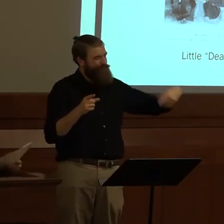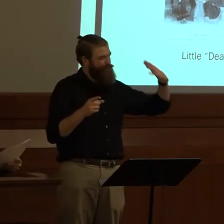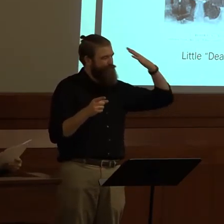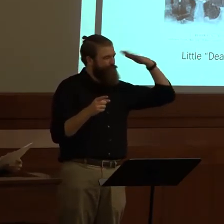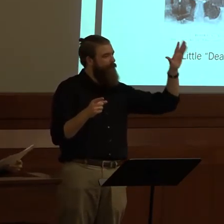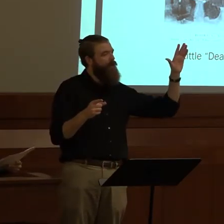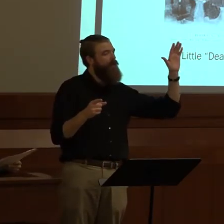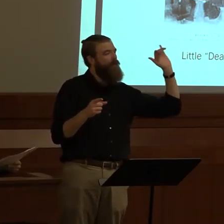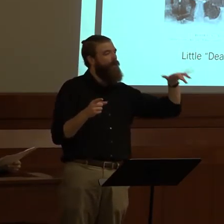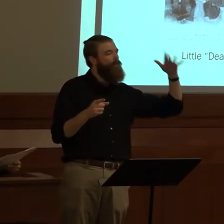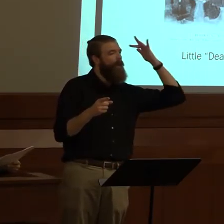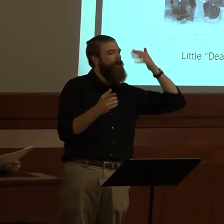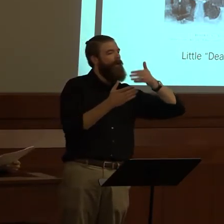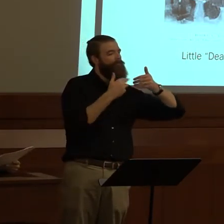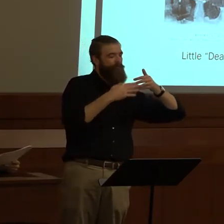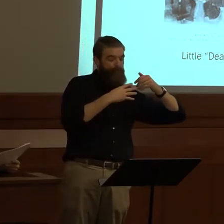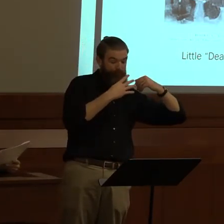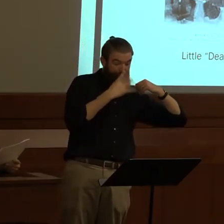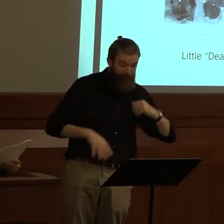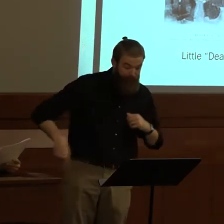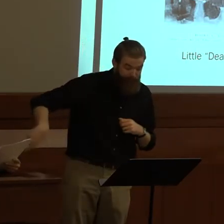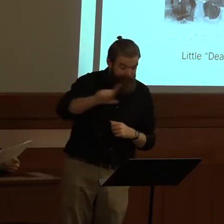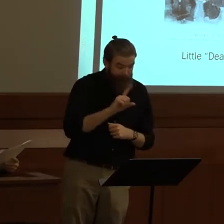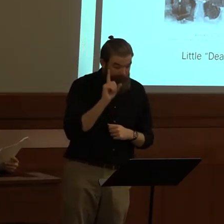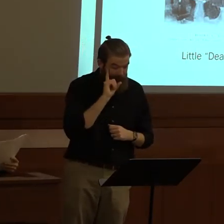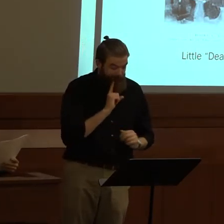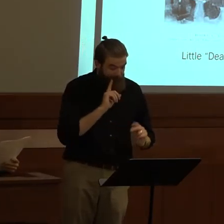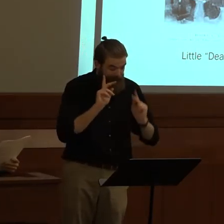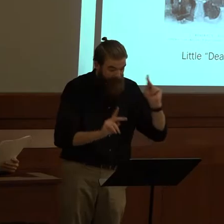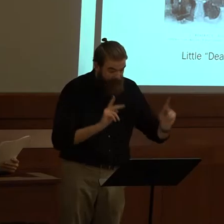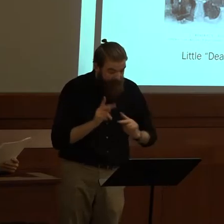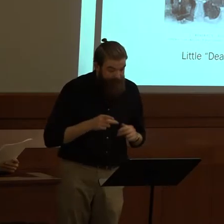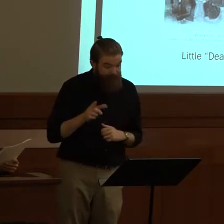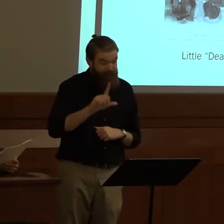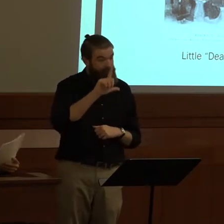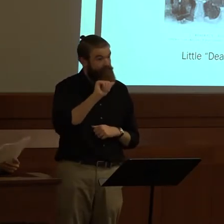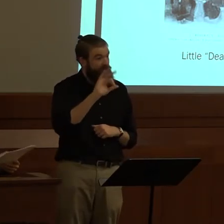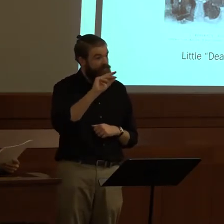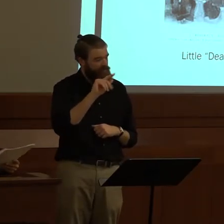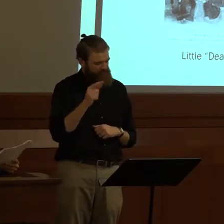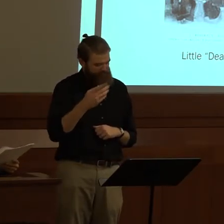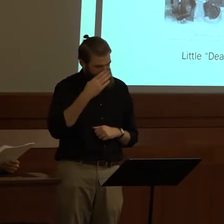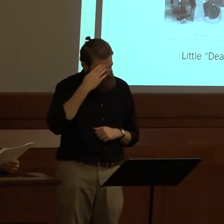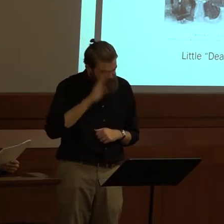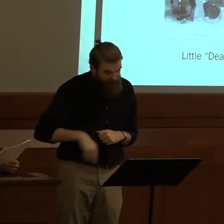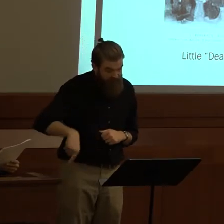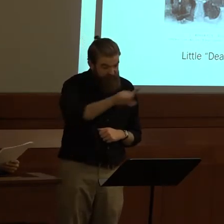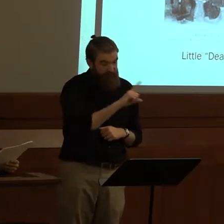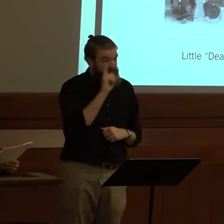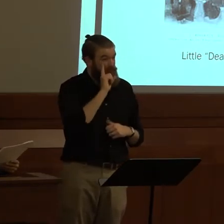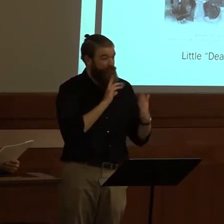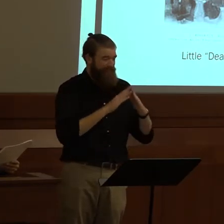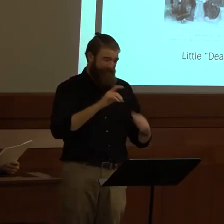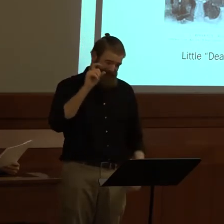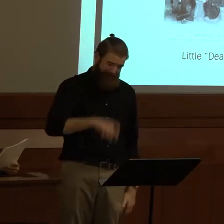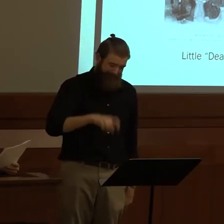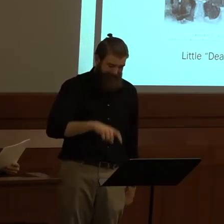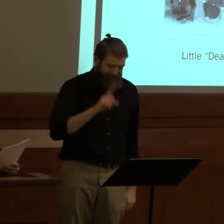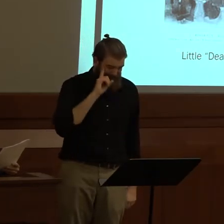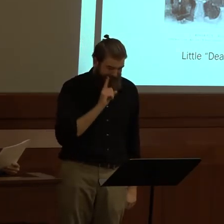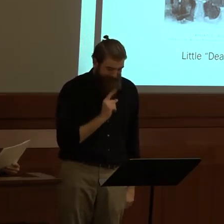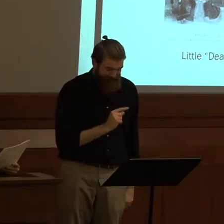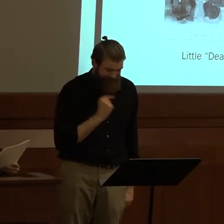France needed a deaf priest because he had experienced the lack of communication with the church which deafness